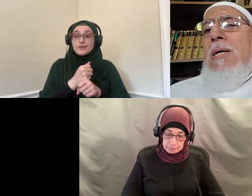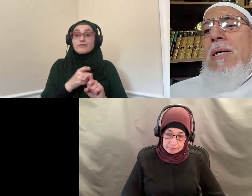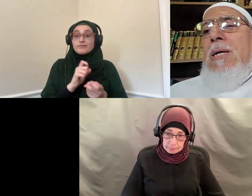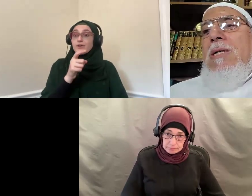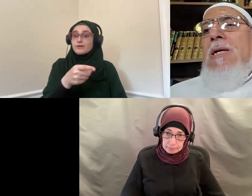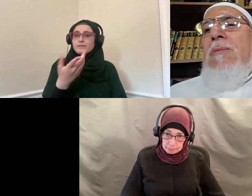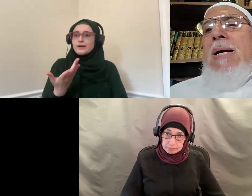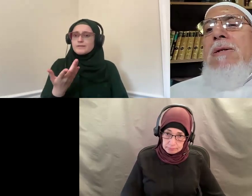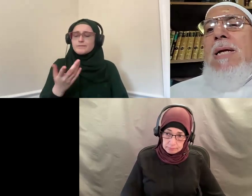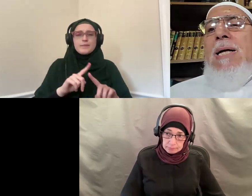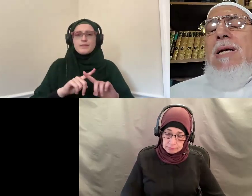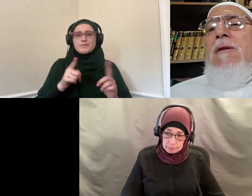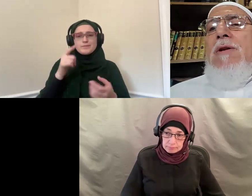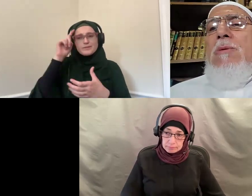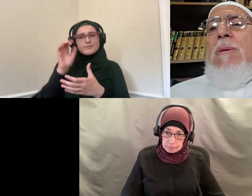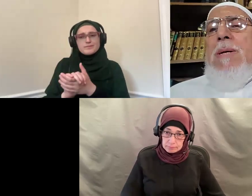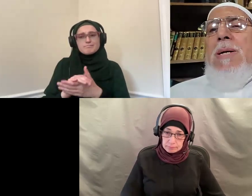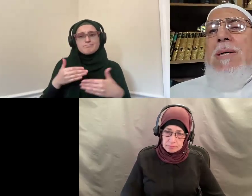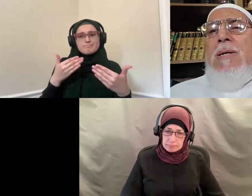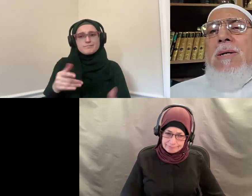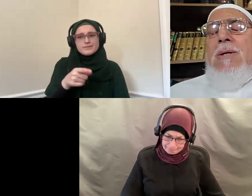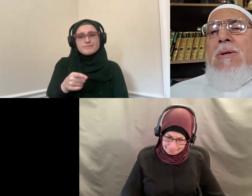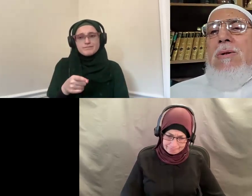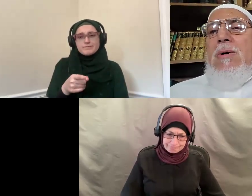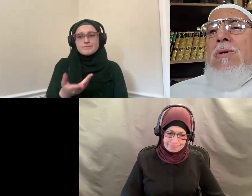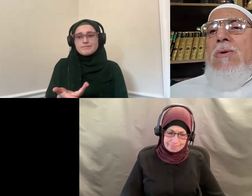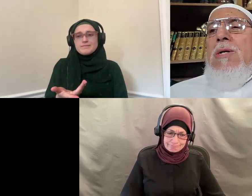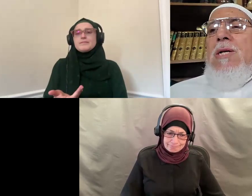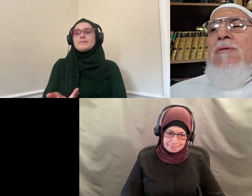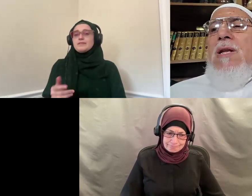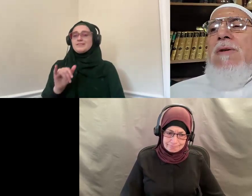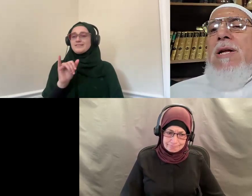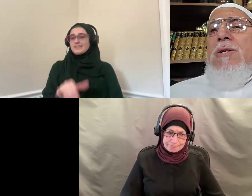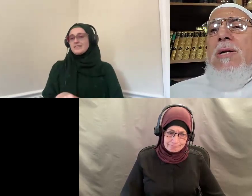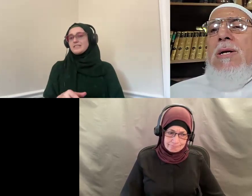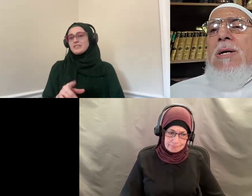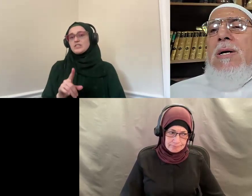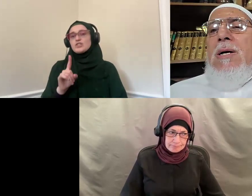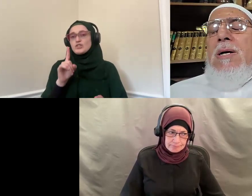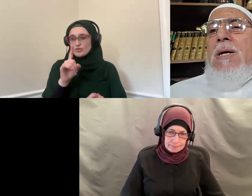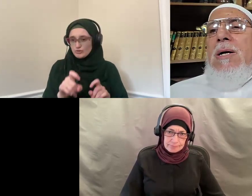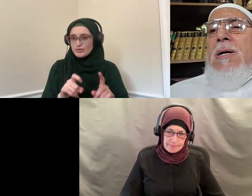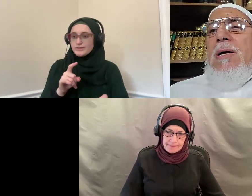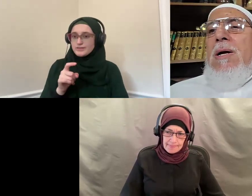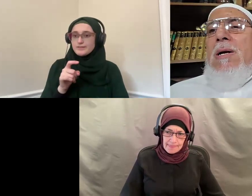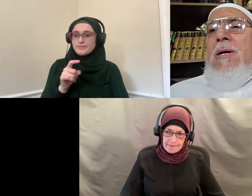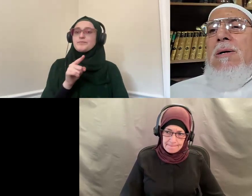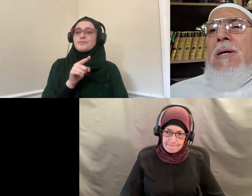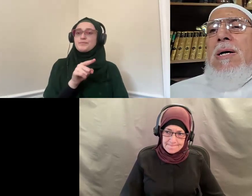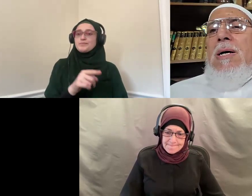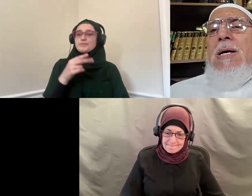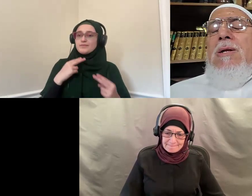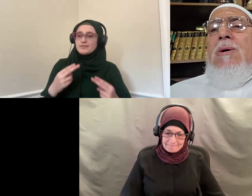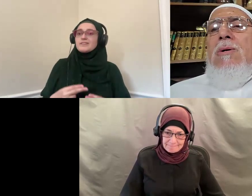question is directed at every human being, those who received the revelation